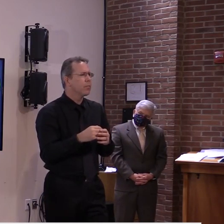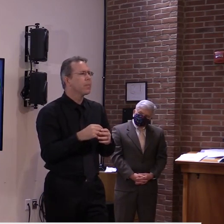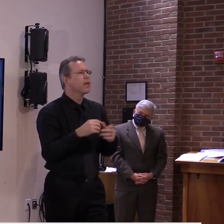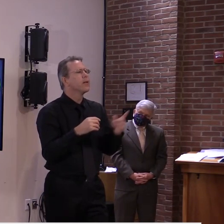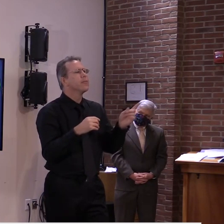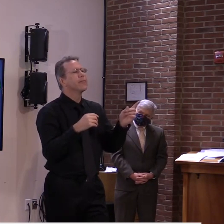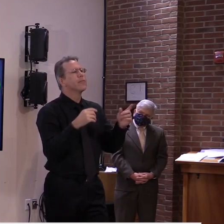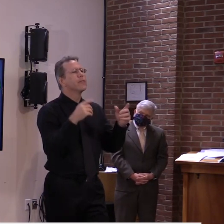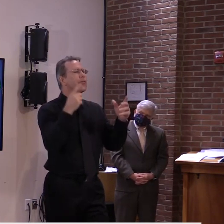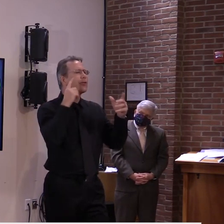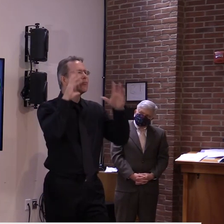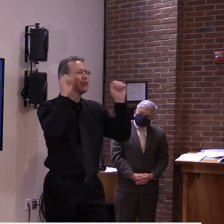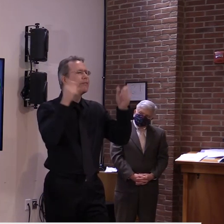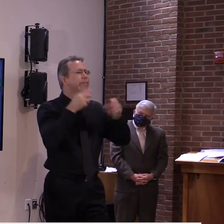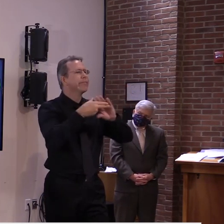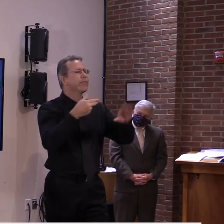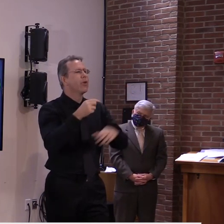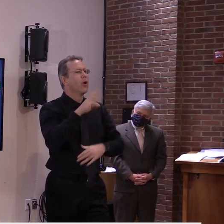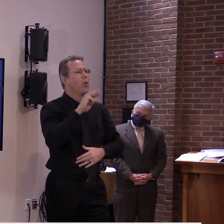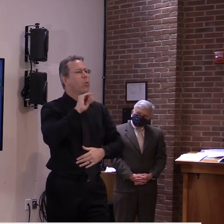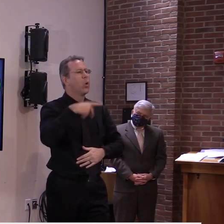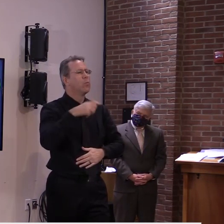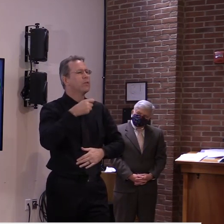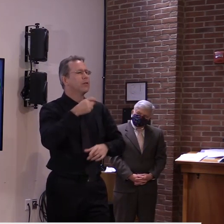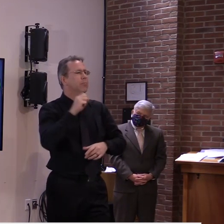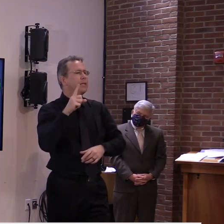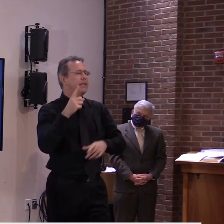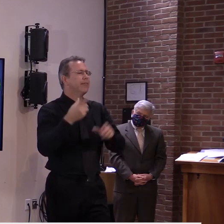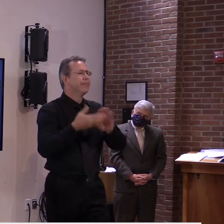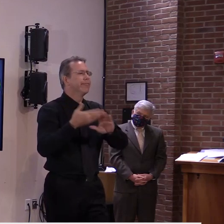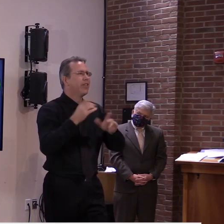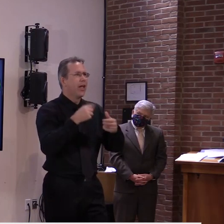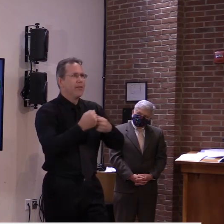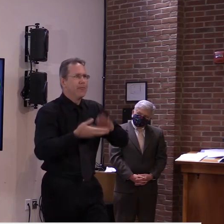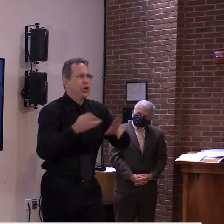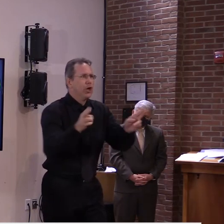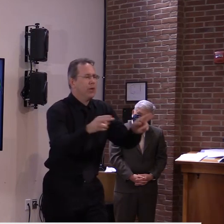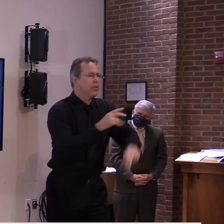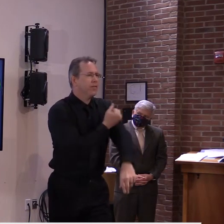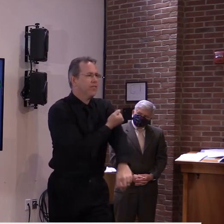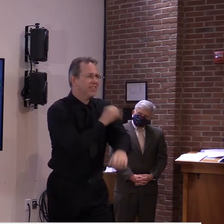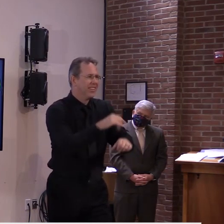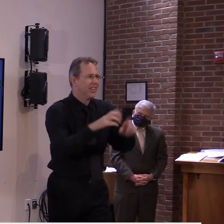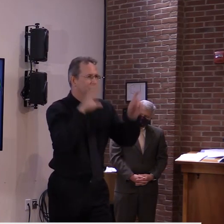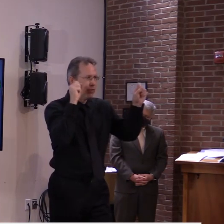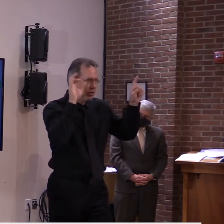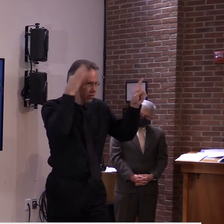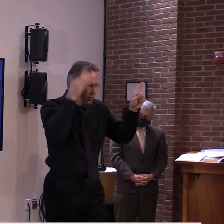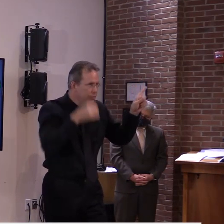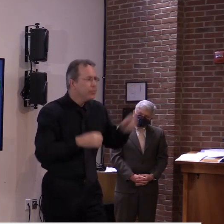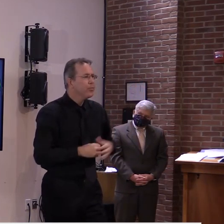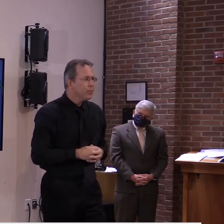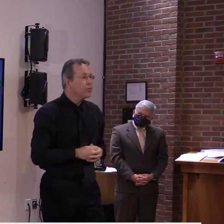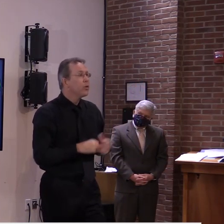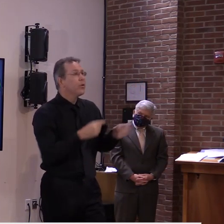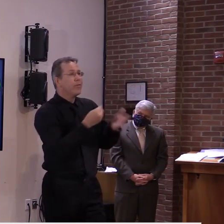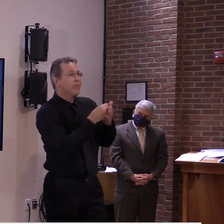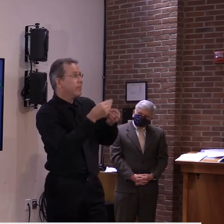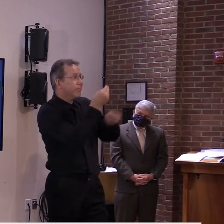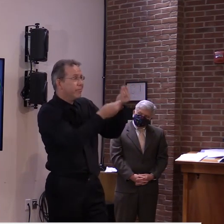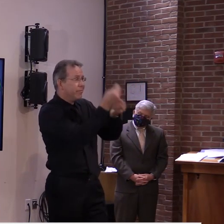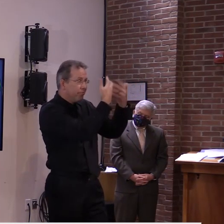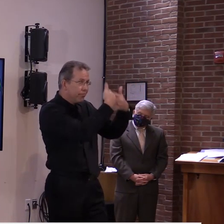platforms so that there's already millions of doses manufactured waiting to be used if they get authorized, sort of